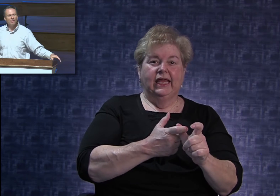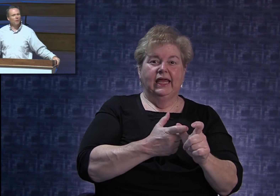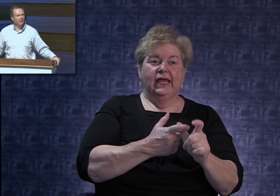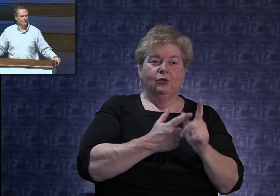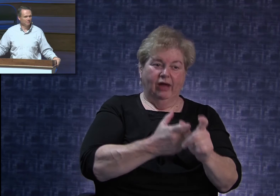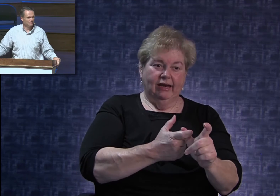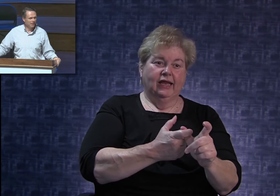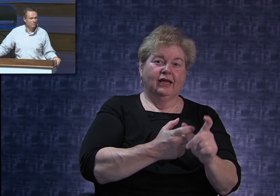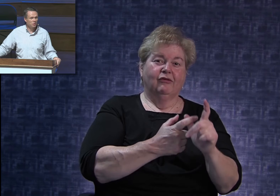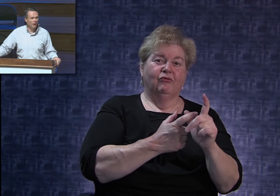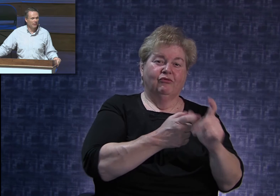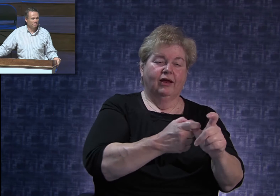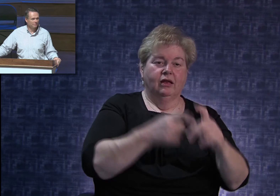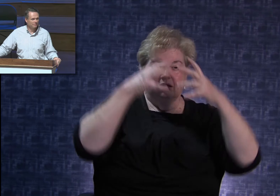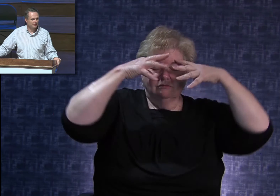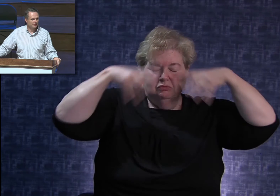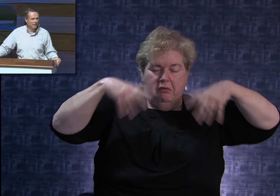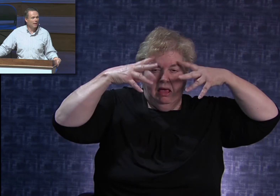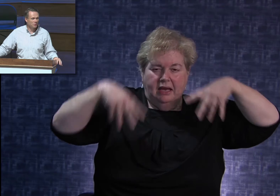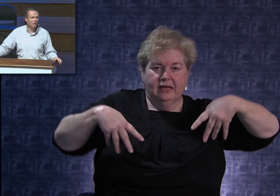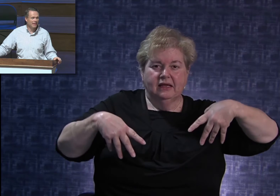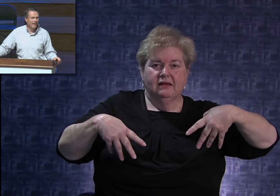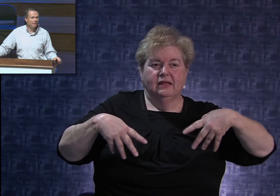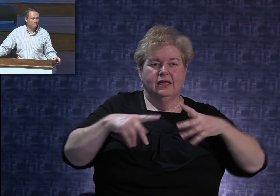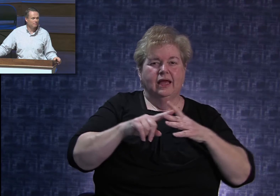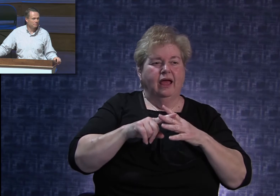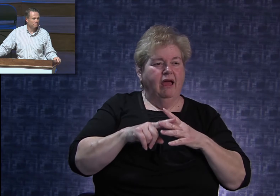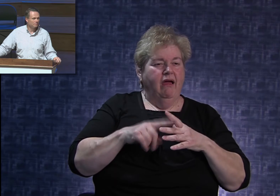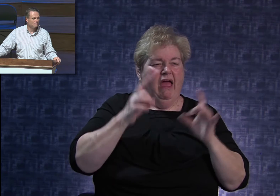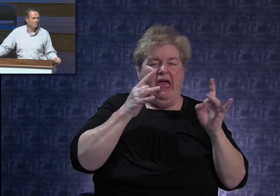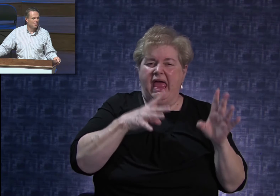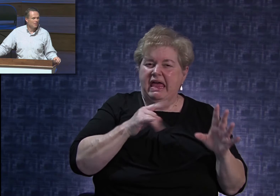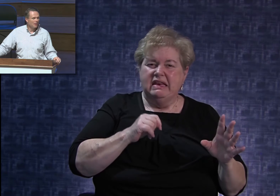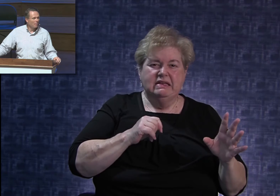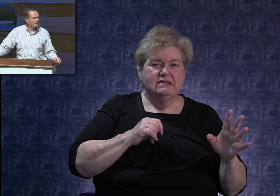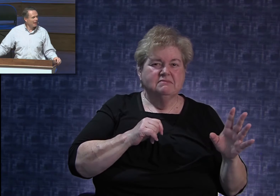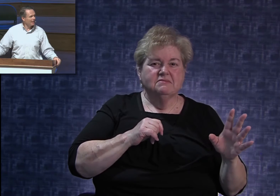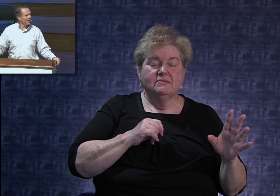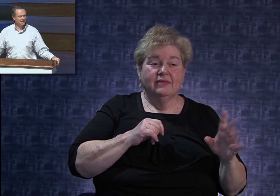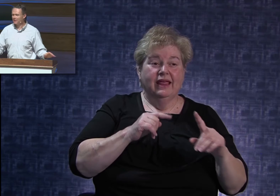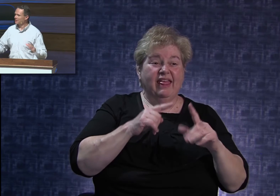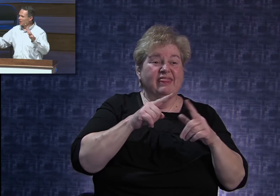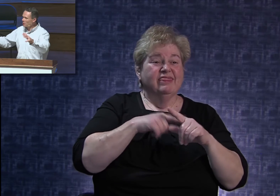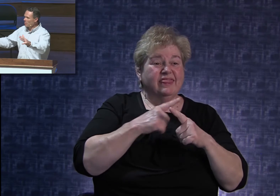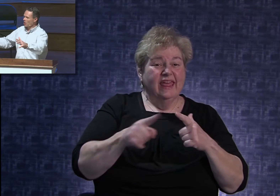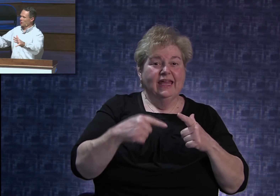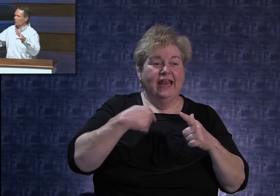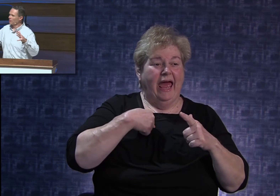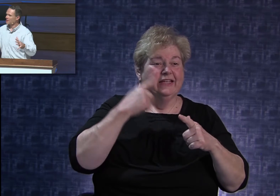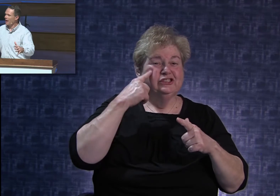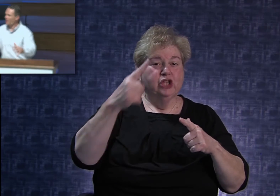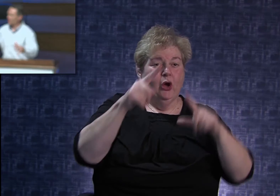And I'm running, and I'm sweating, and I'm starting to hate it. But then I get to this little